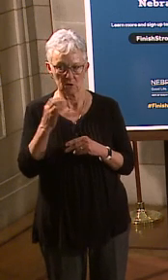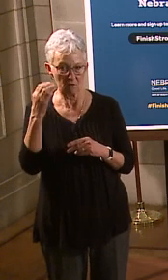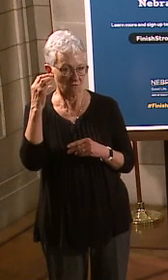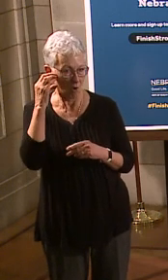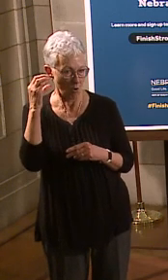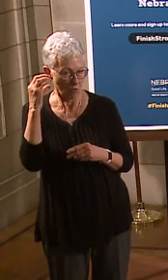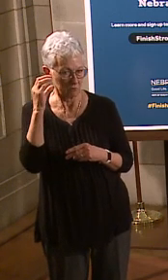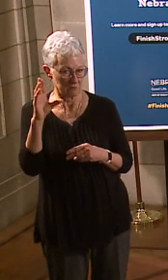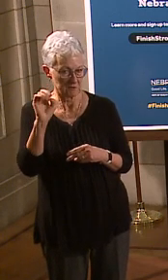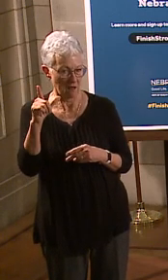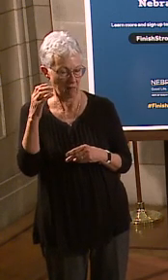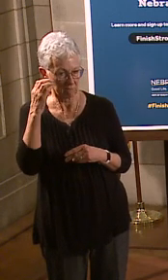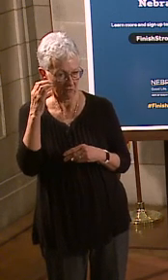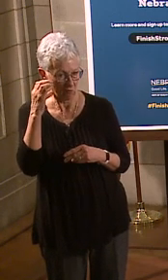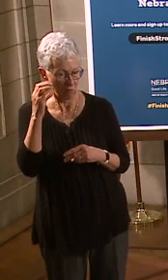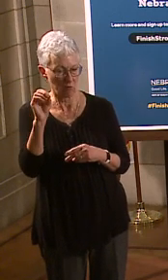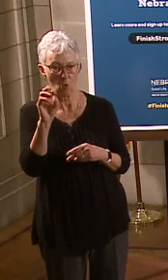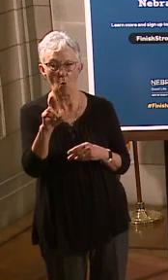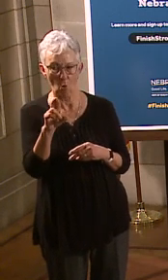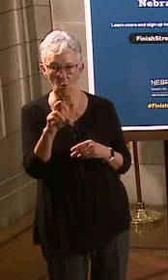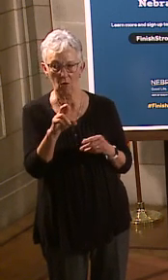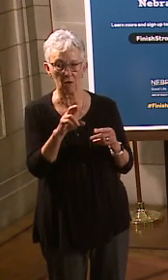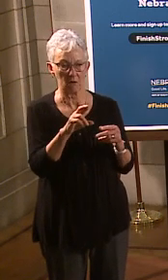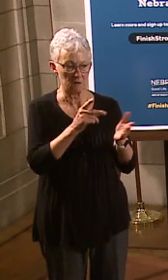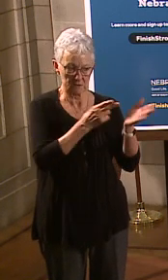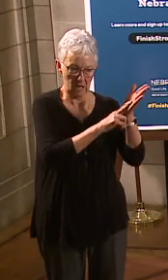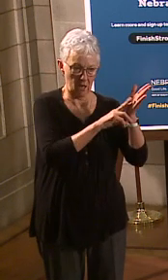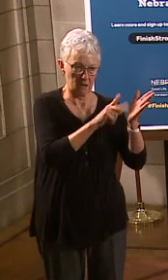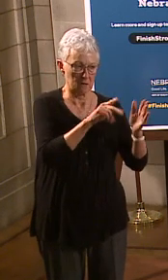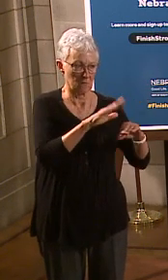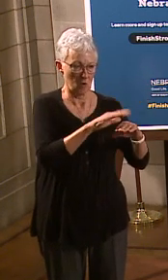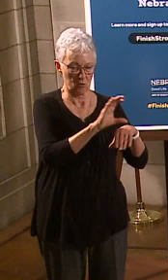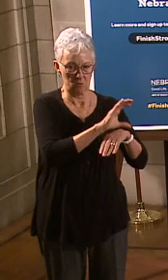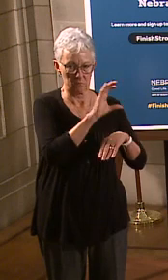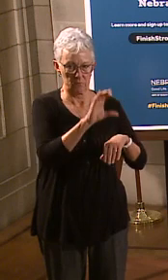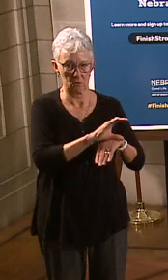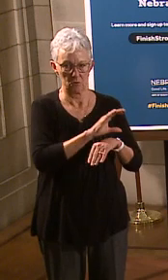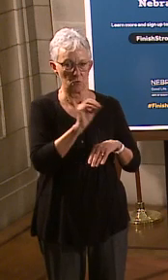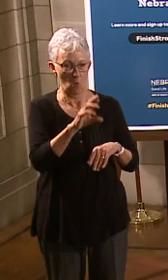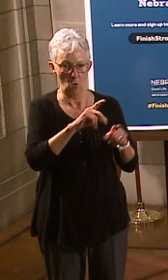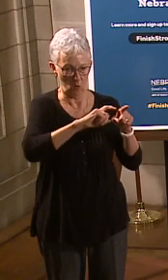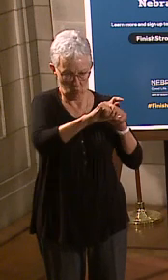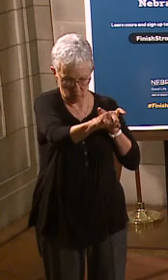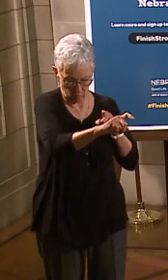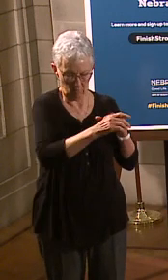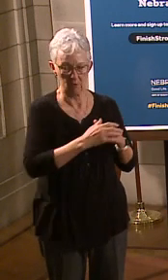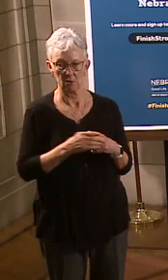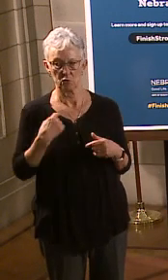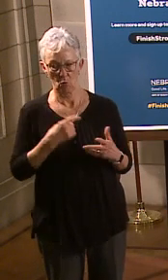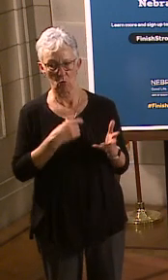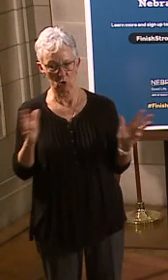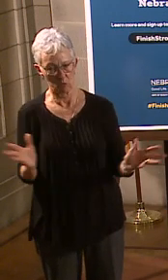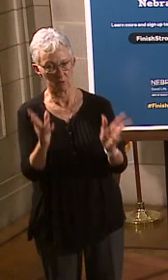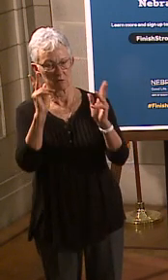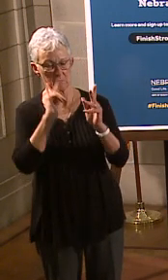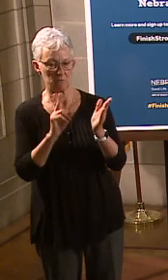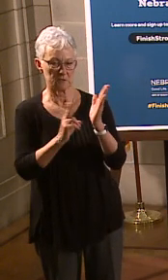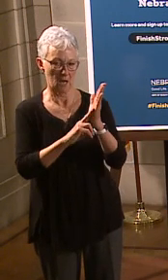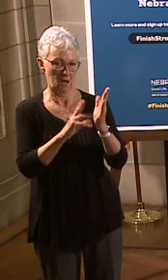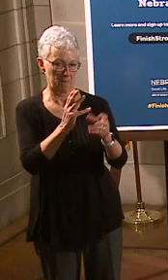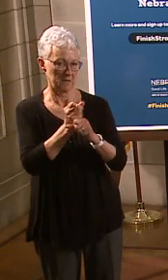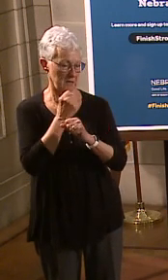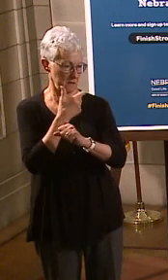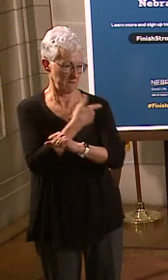to have a lot of doses this week, so we want people to get signed up and get those doses into people's arms, because ultimately this is the way we work our way through the